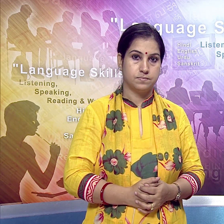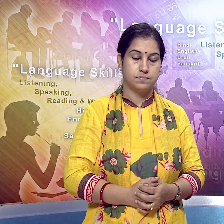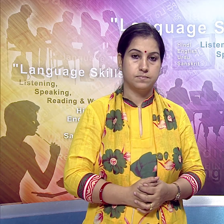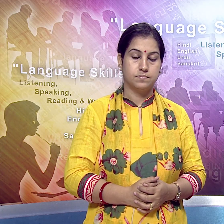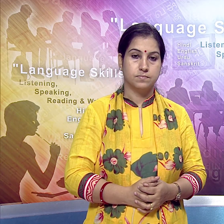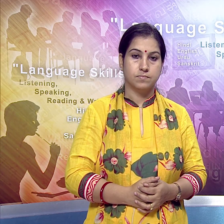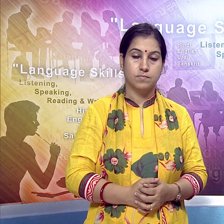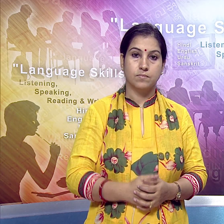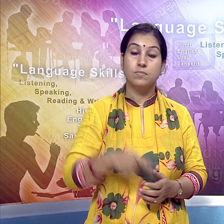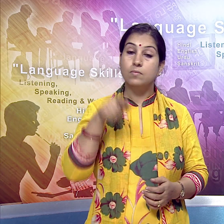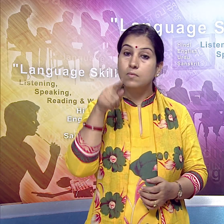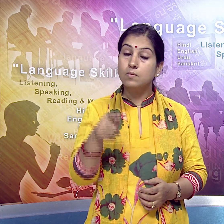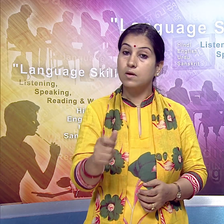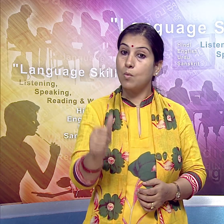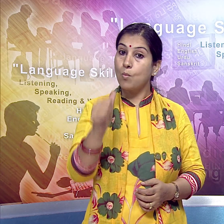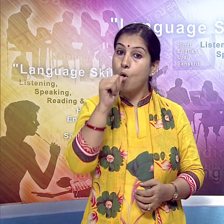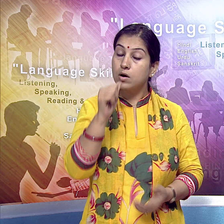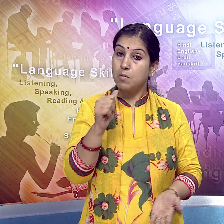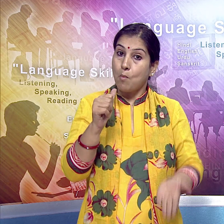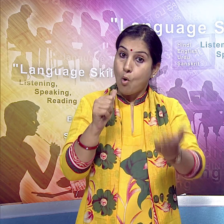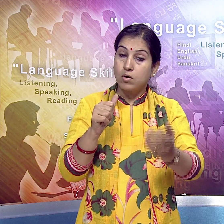more water you drink in summer.